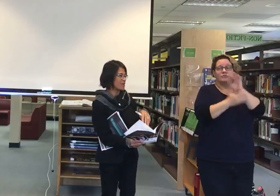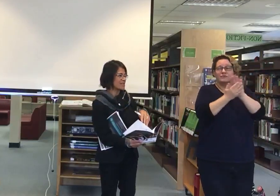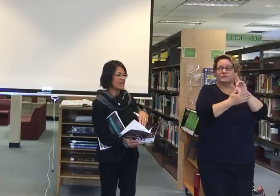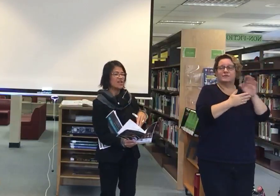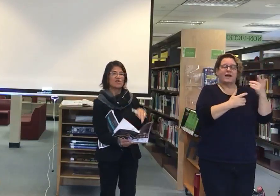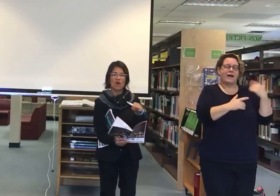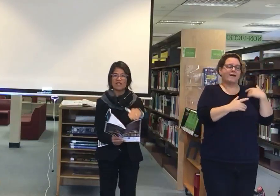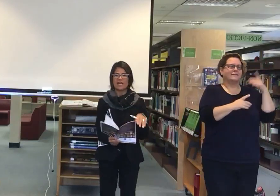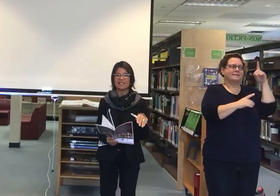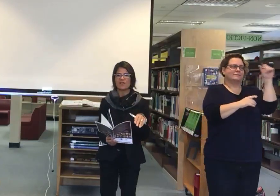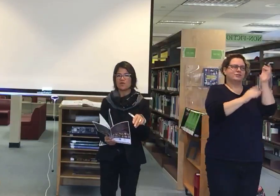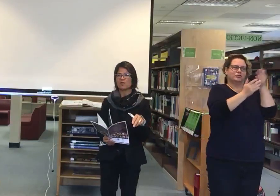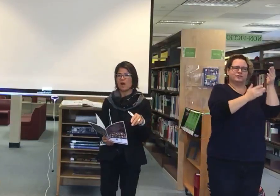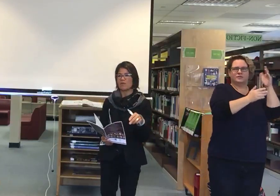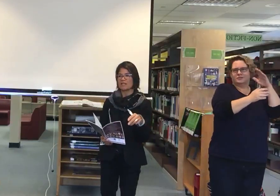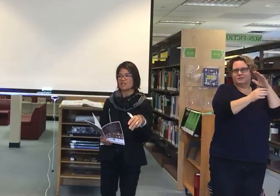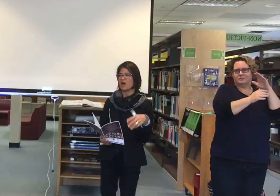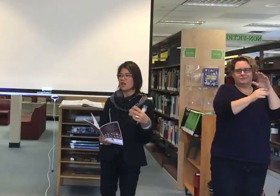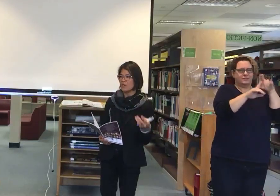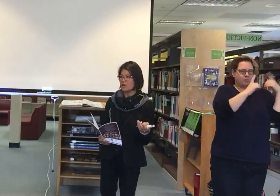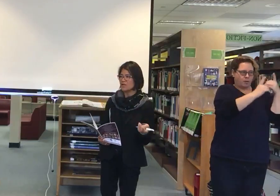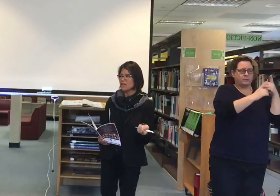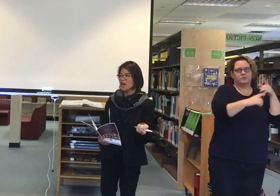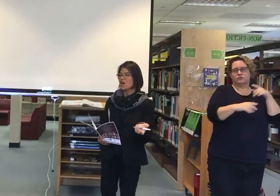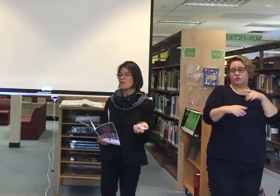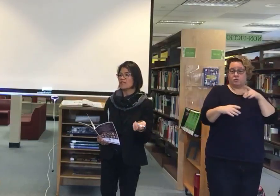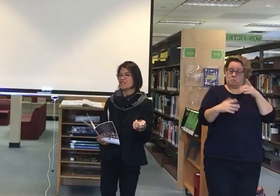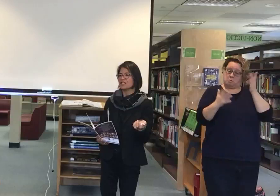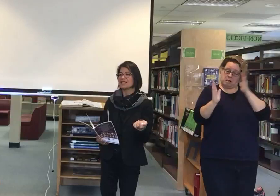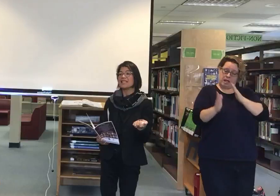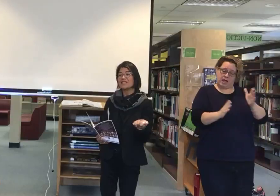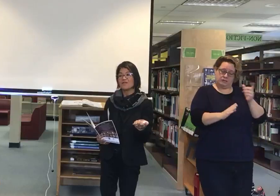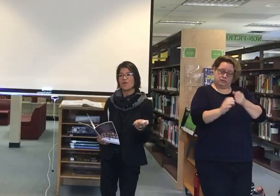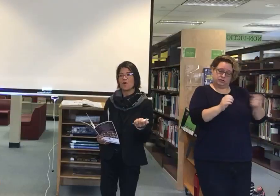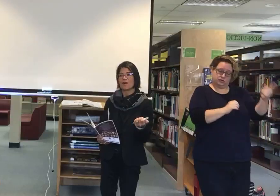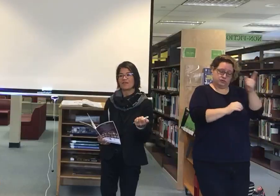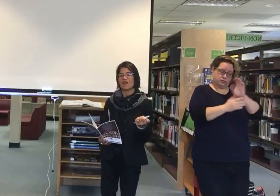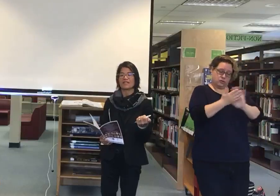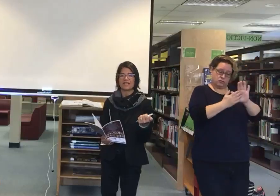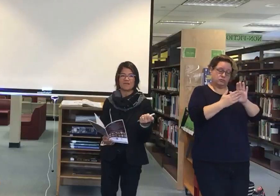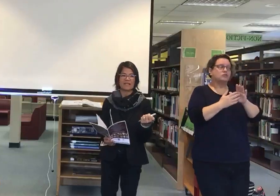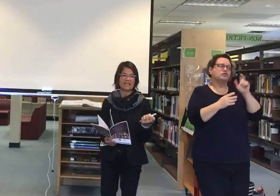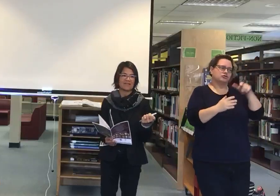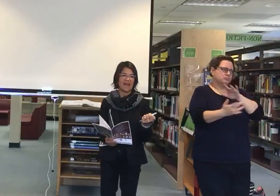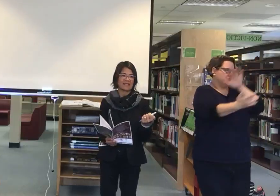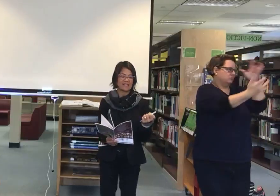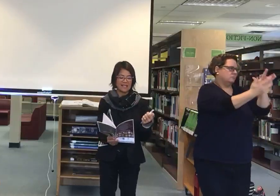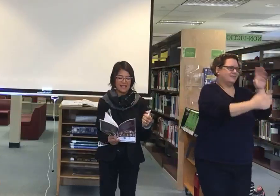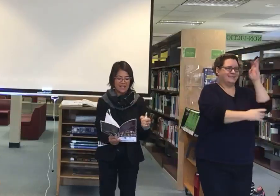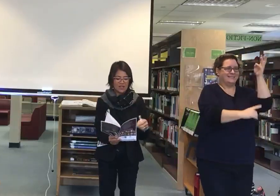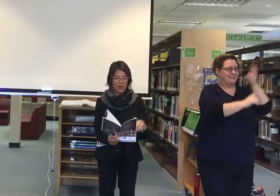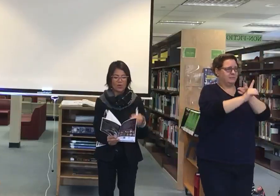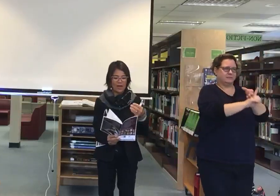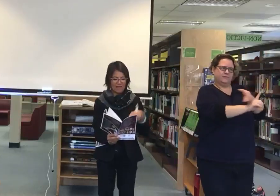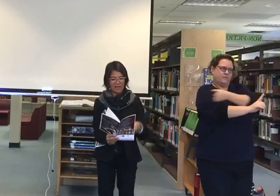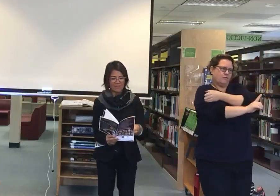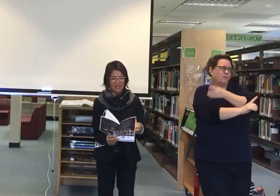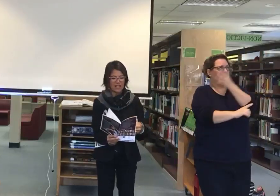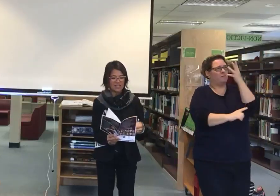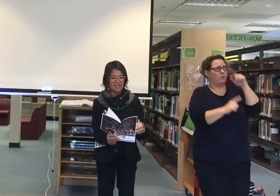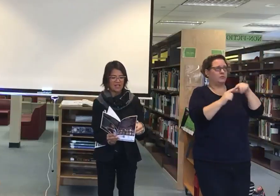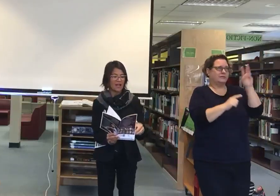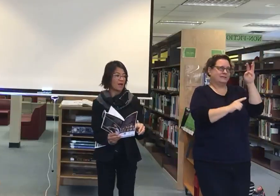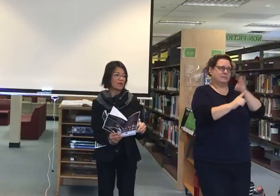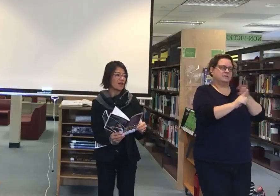their departments. So contacting those departments to talk about accommodations at least 4, if not 6 months in advance. So we have